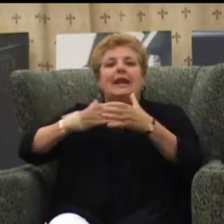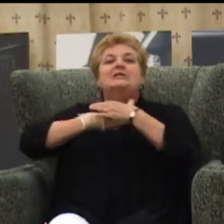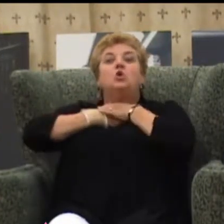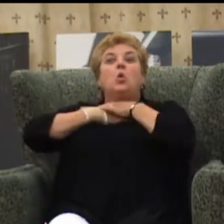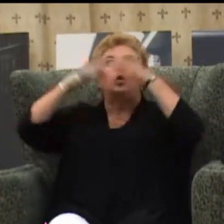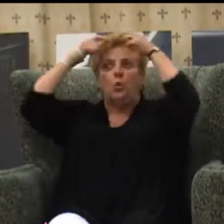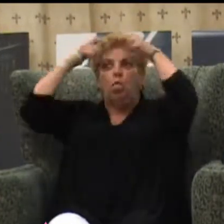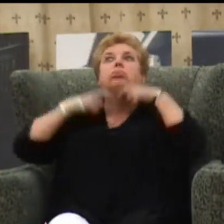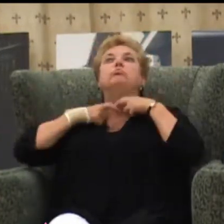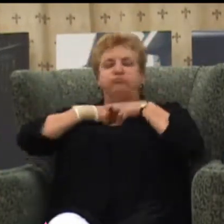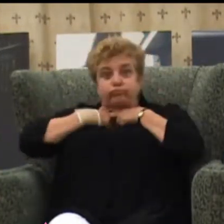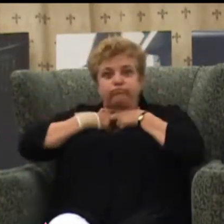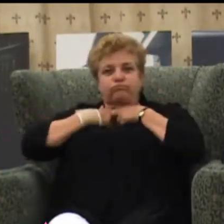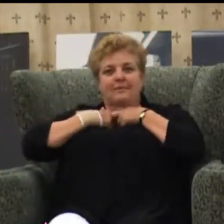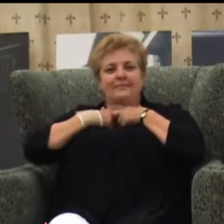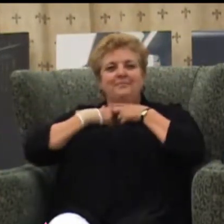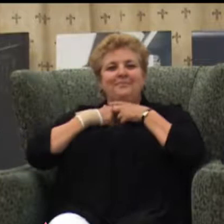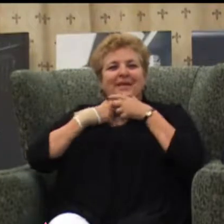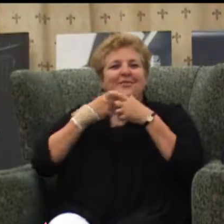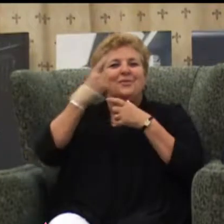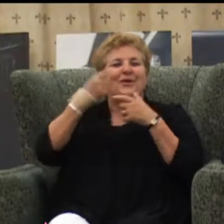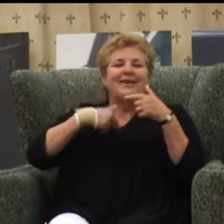But the one I love is God doesn't give us more than we can handle.